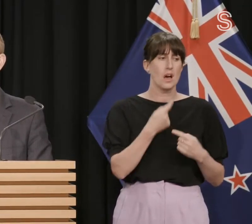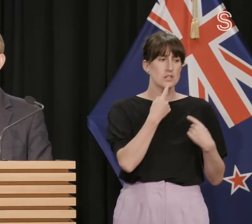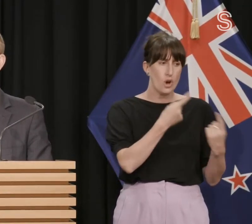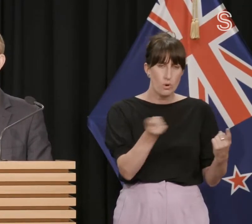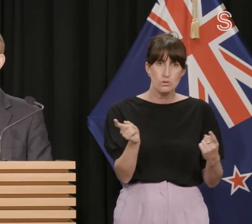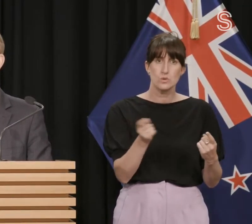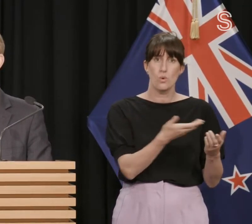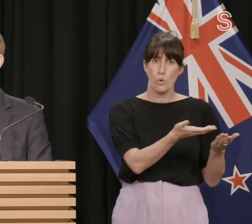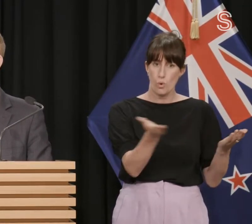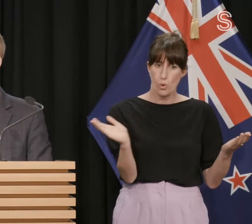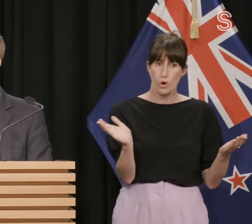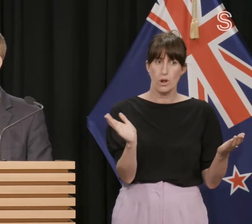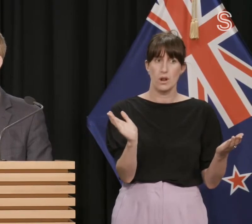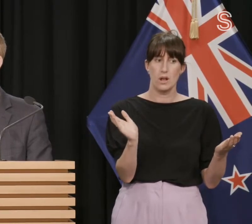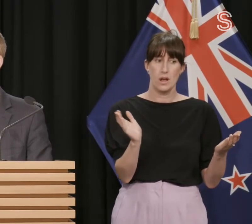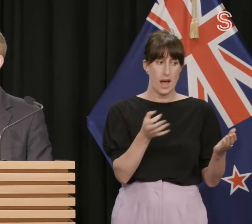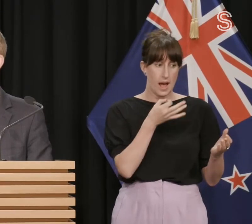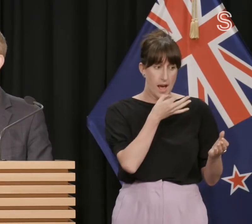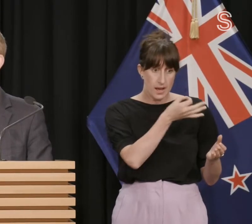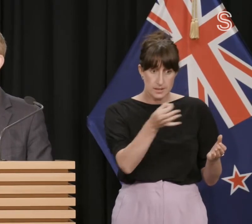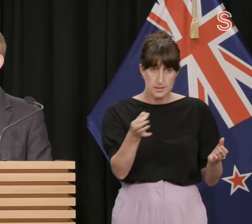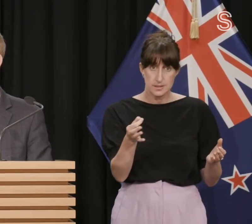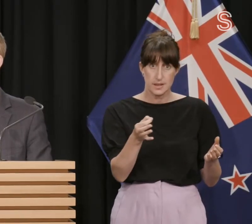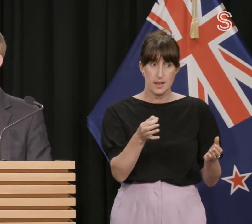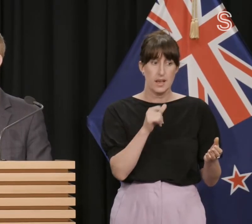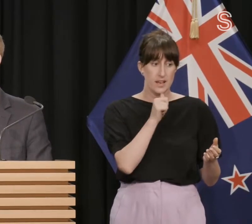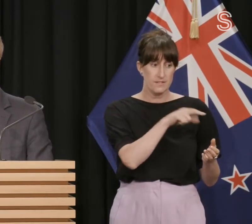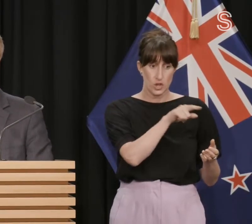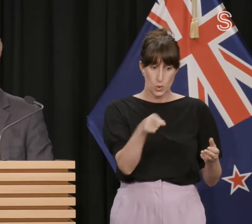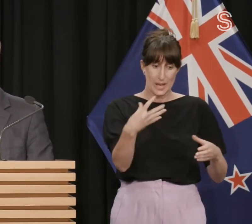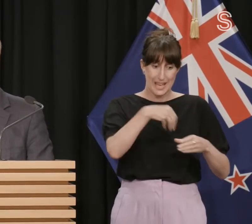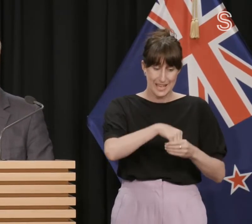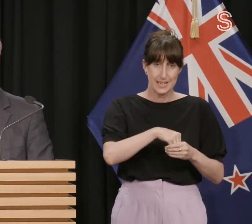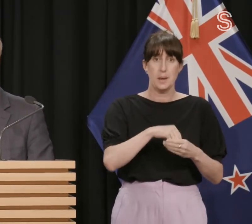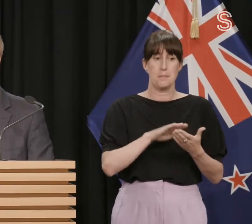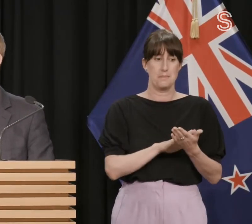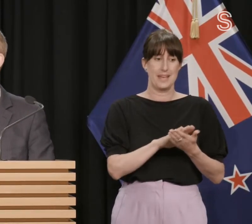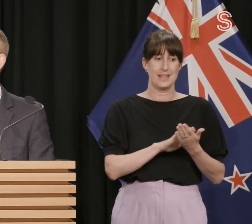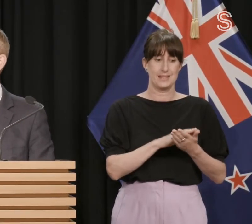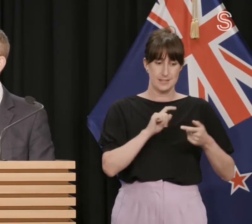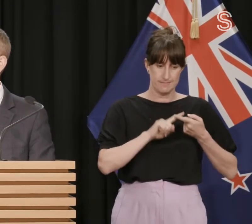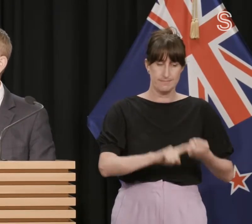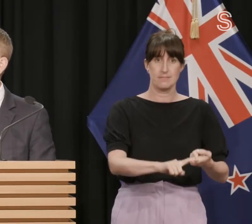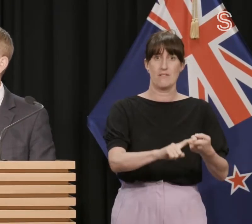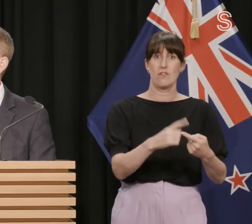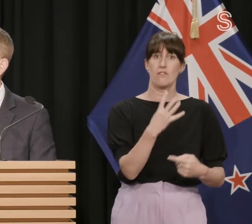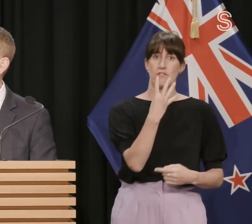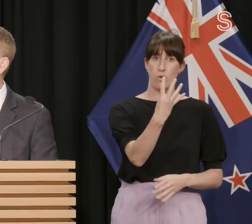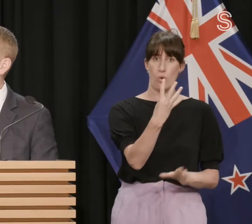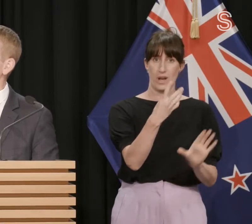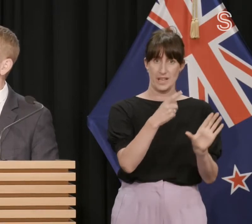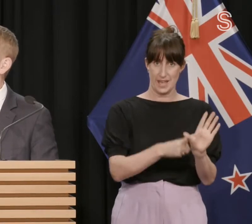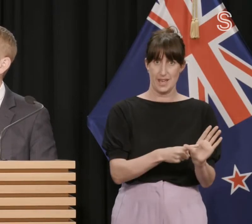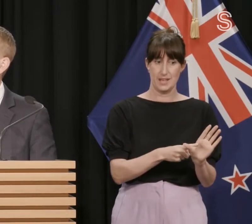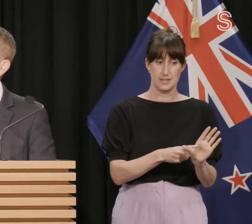that I was asking people who were part of this to sign on effectively for 4 years, so through to the election,